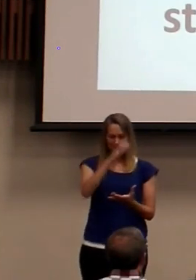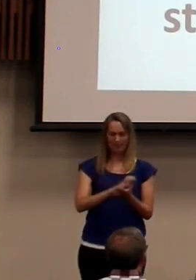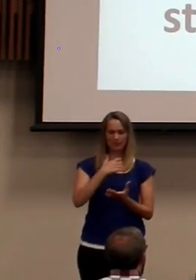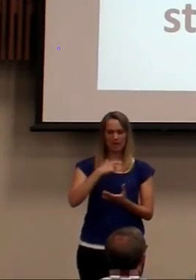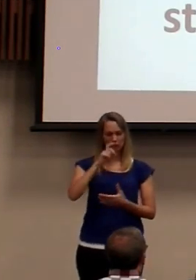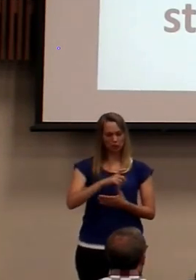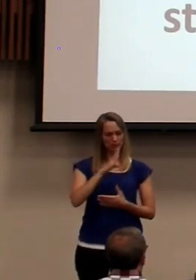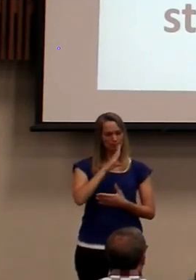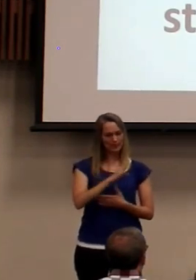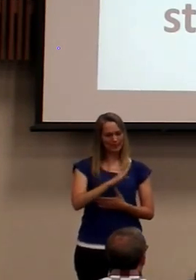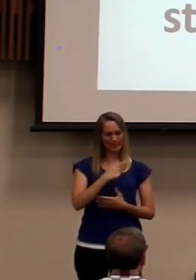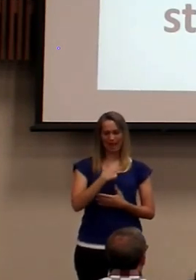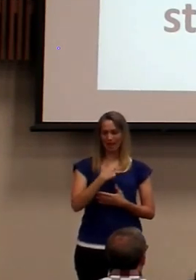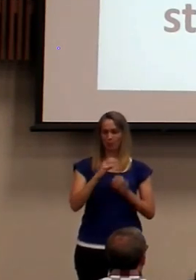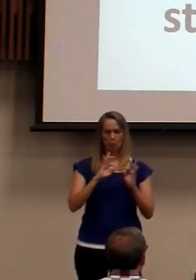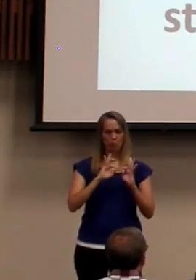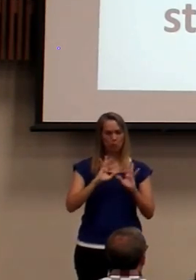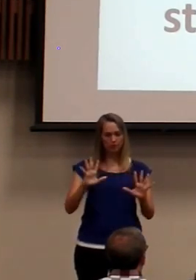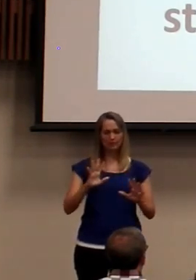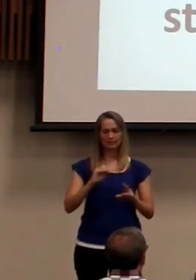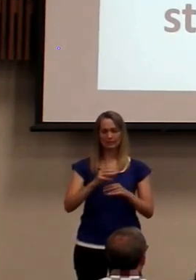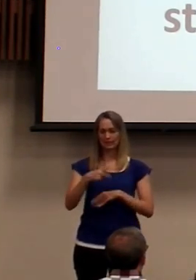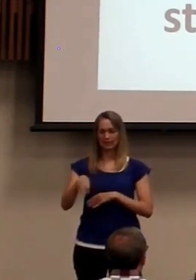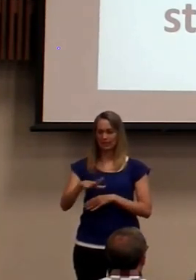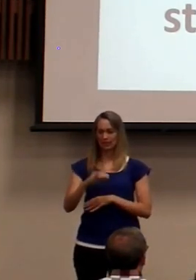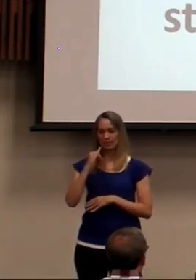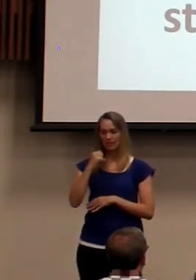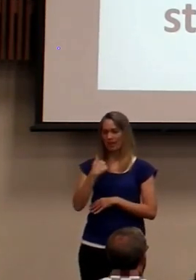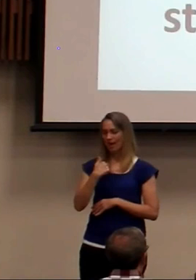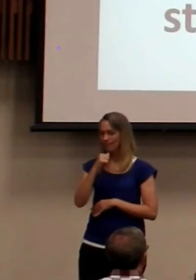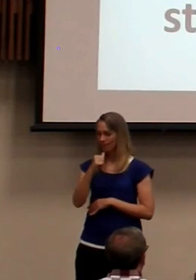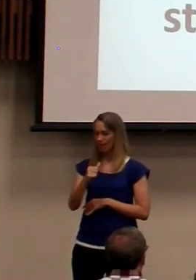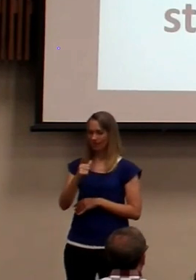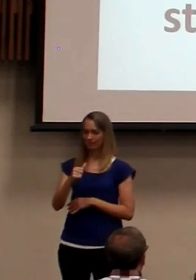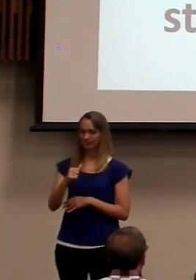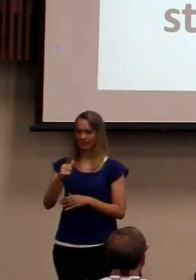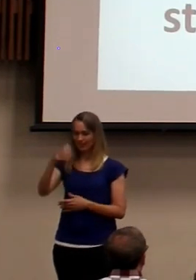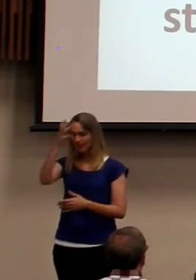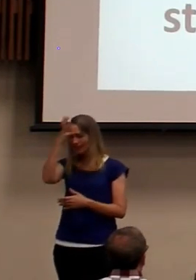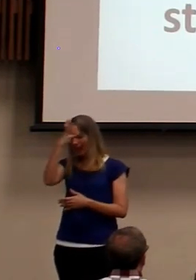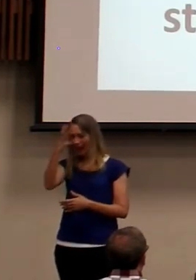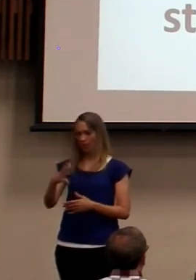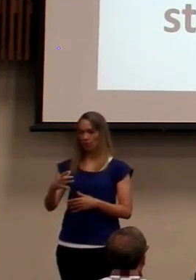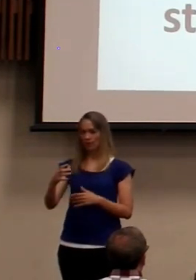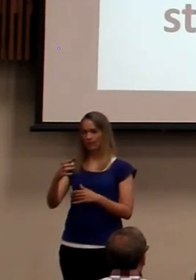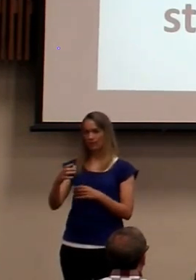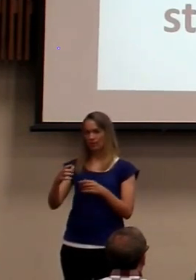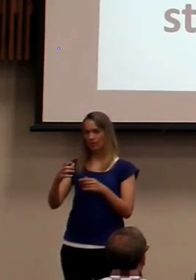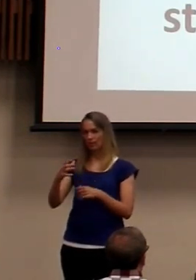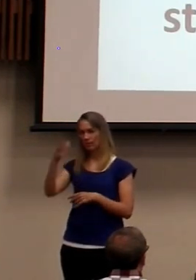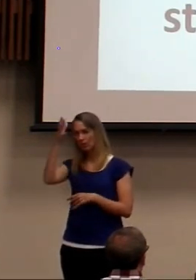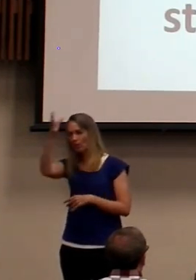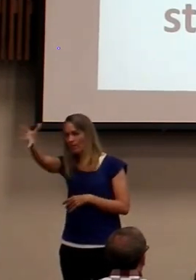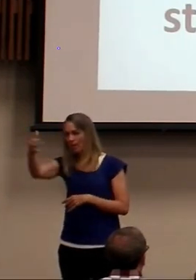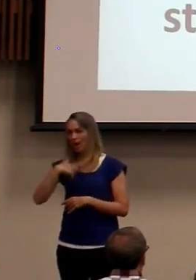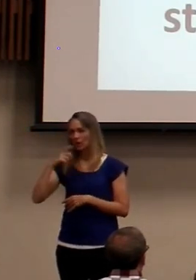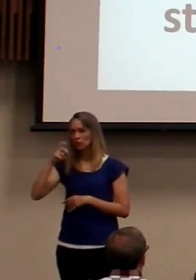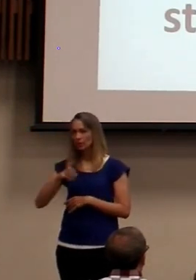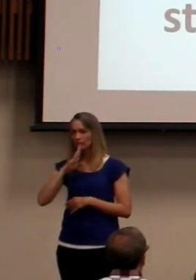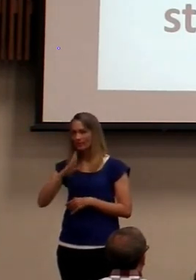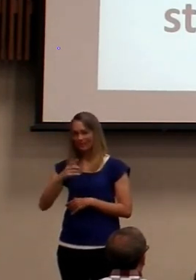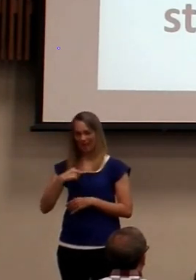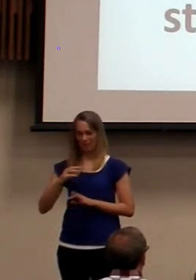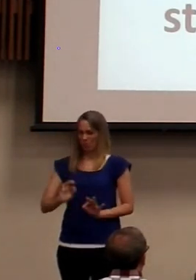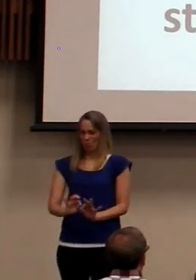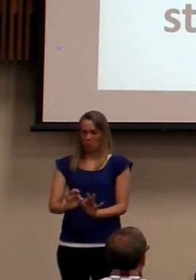I'm worthless in the kingdom. If I'm not the grandpa to Kieran I'm supposed to be, I'm just pretty worthless. Because I don't have the strength